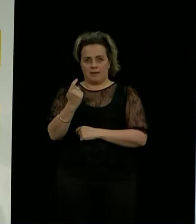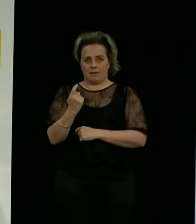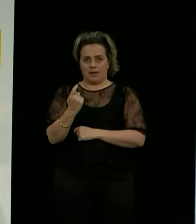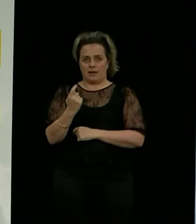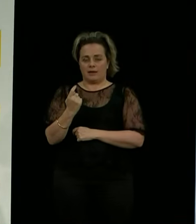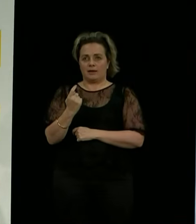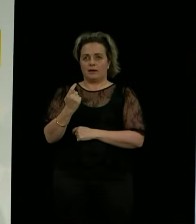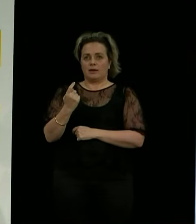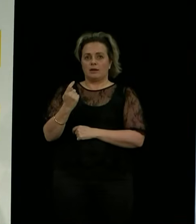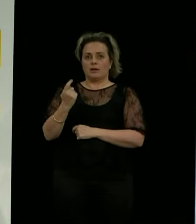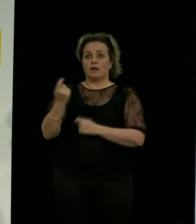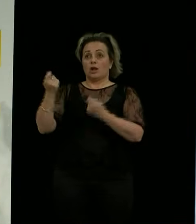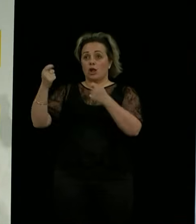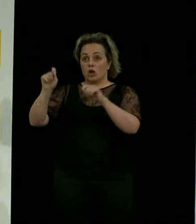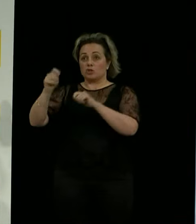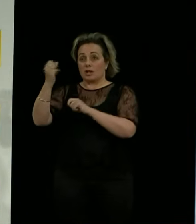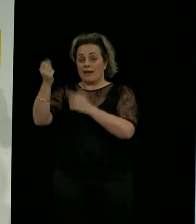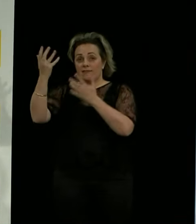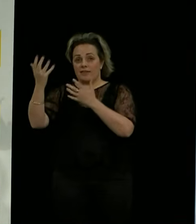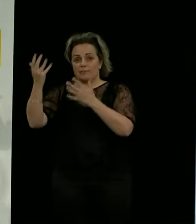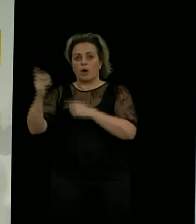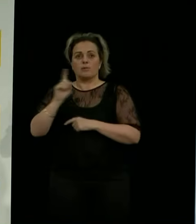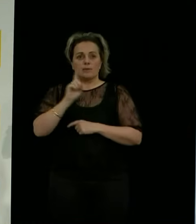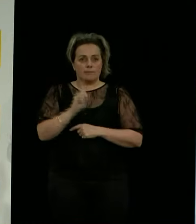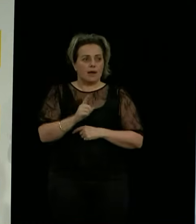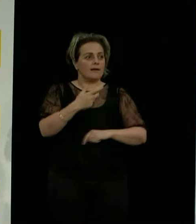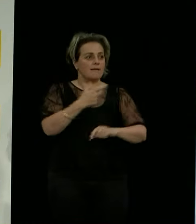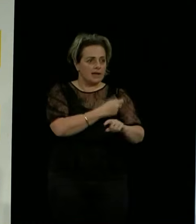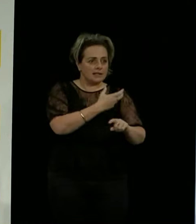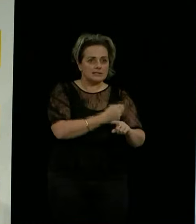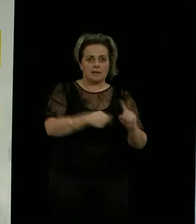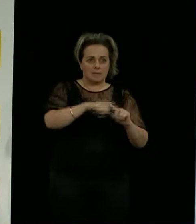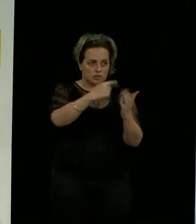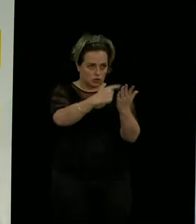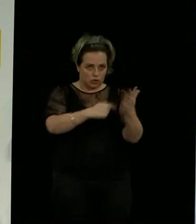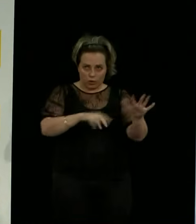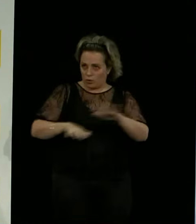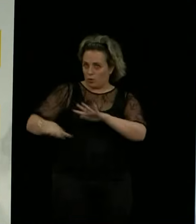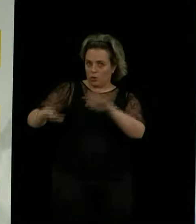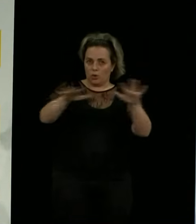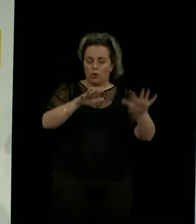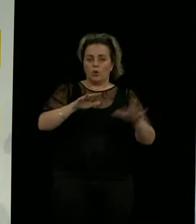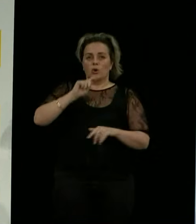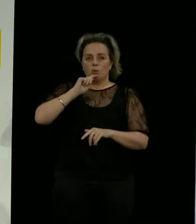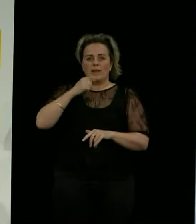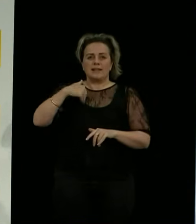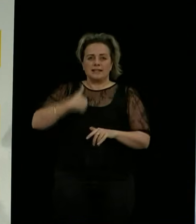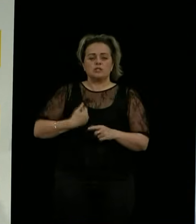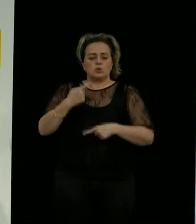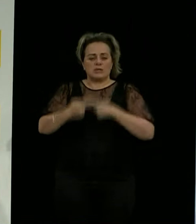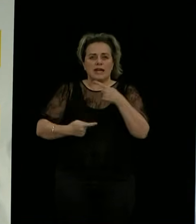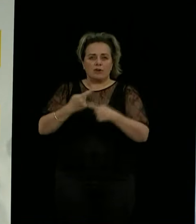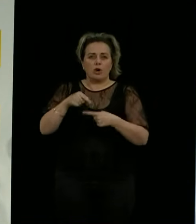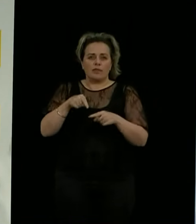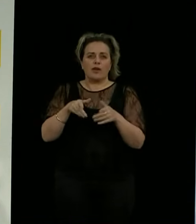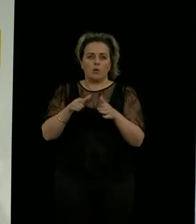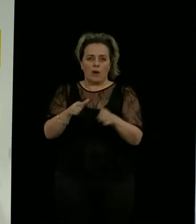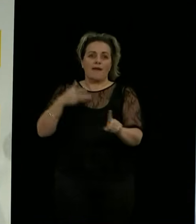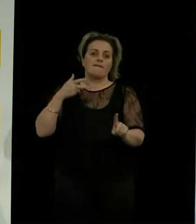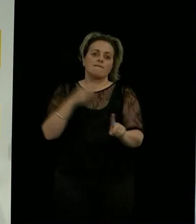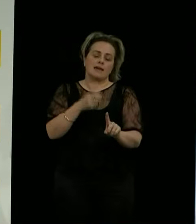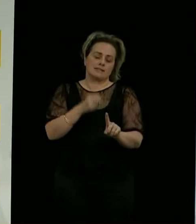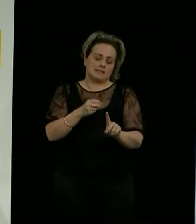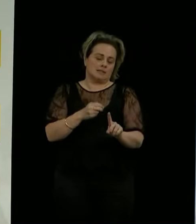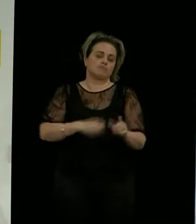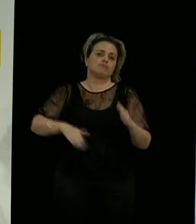use vaccines and everyday public health measures. We need to keep using the tools we have. We need to vaccinate. We